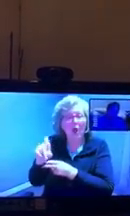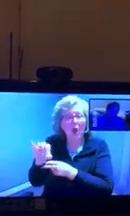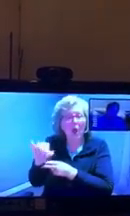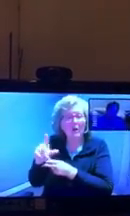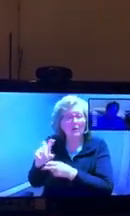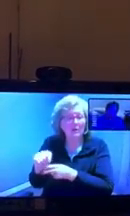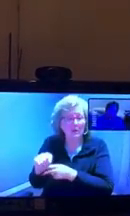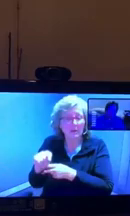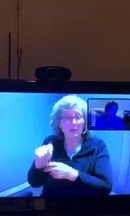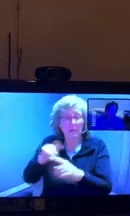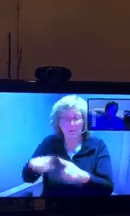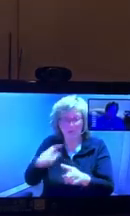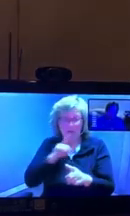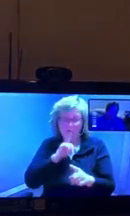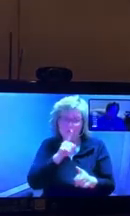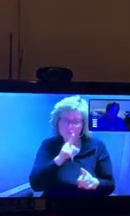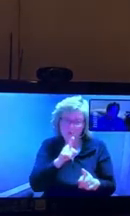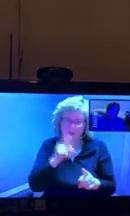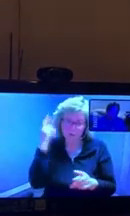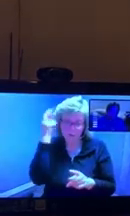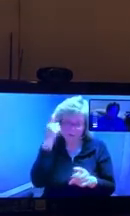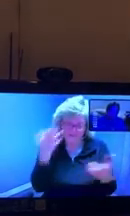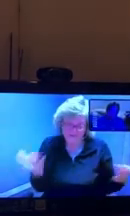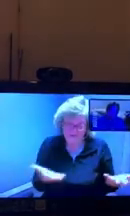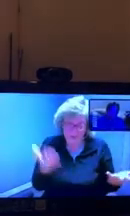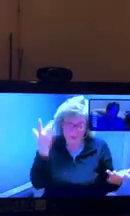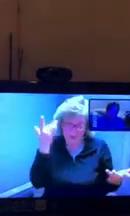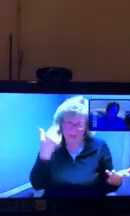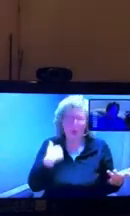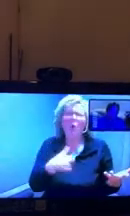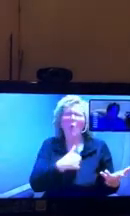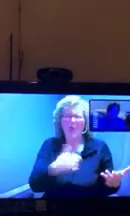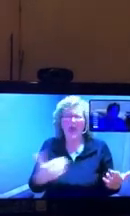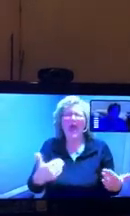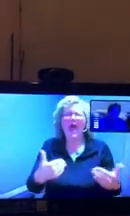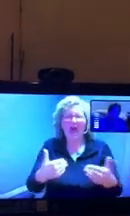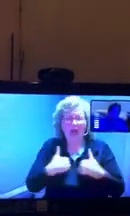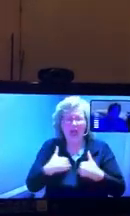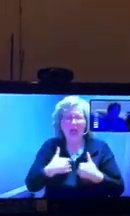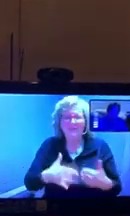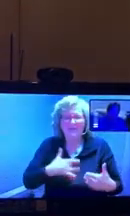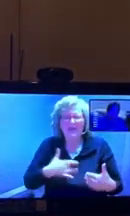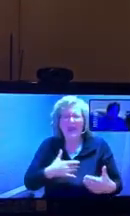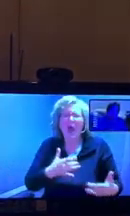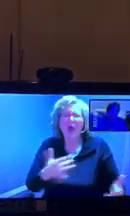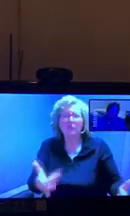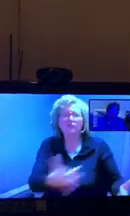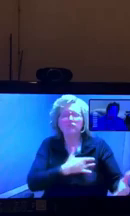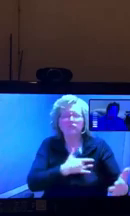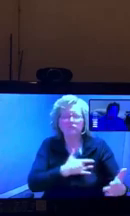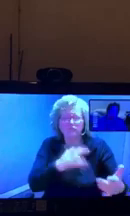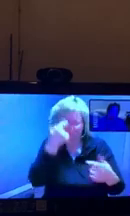we're here because we have hearts for people, and we want to contribute. We want to contribute to a